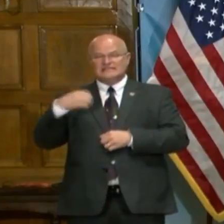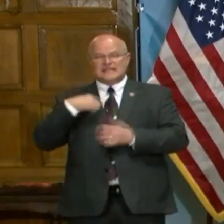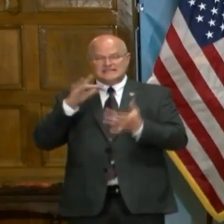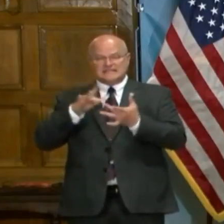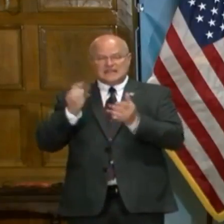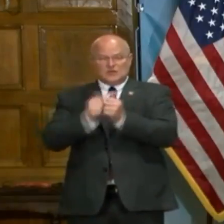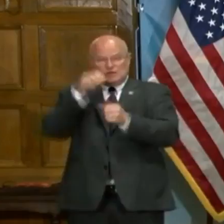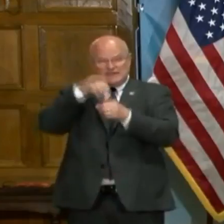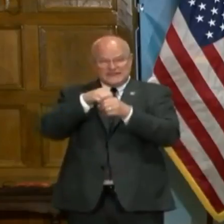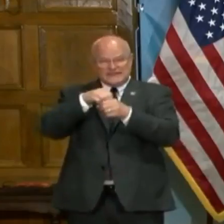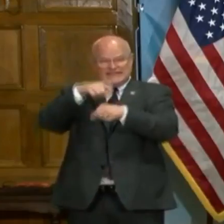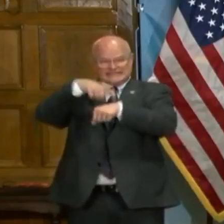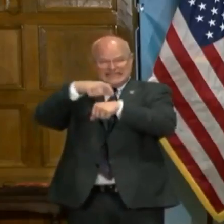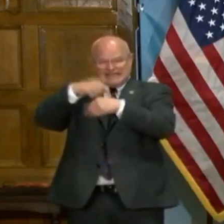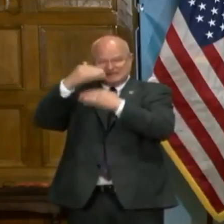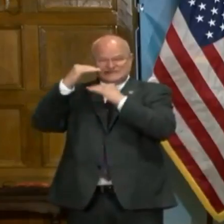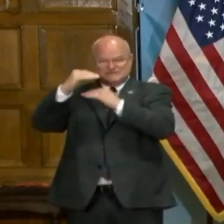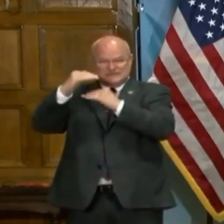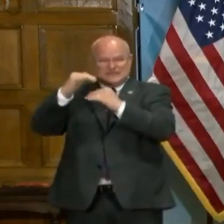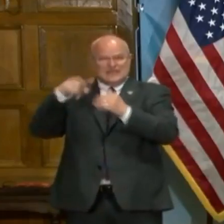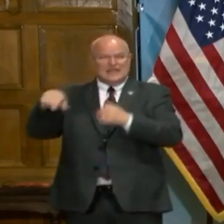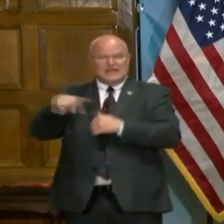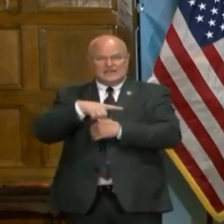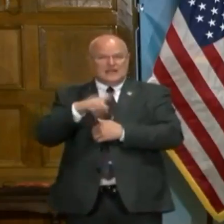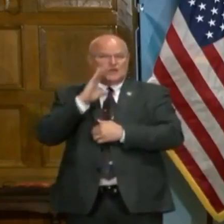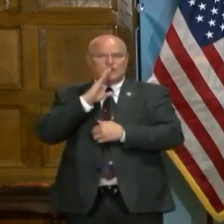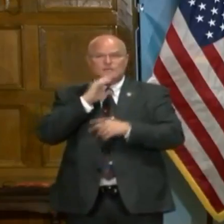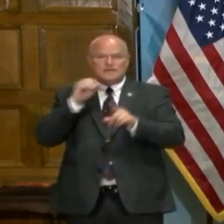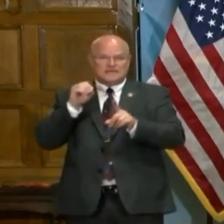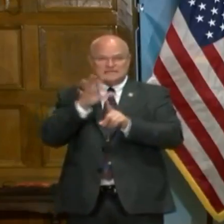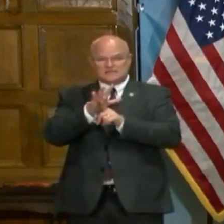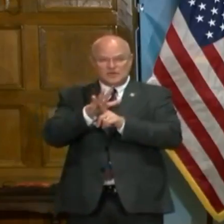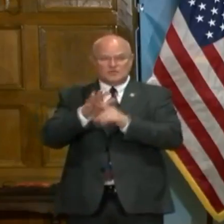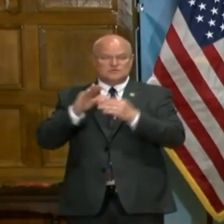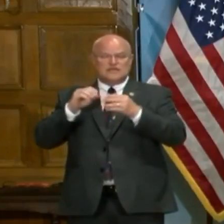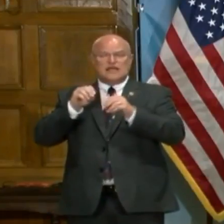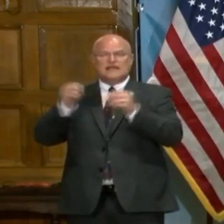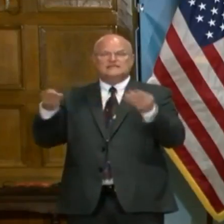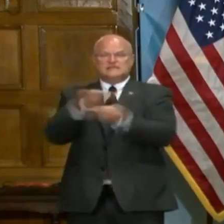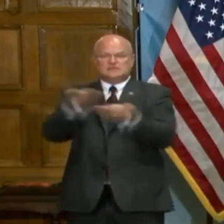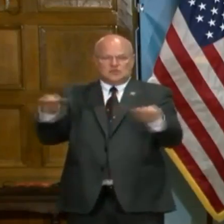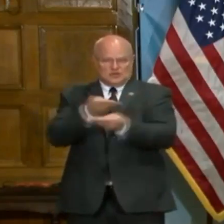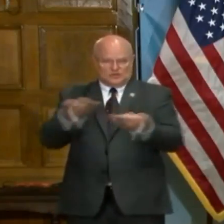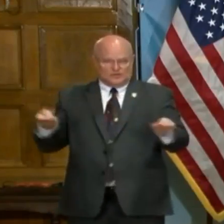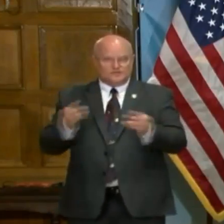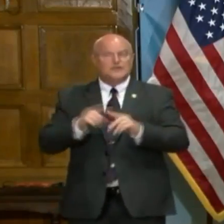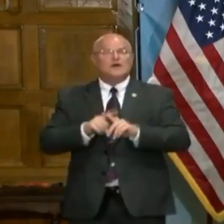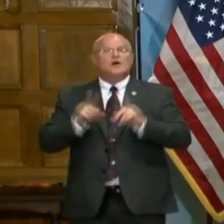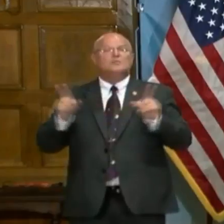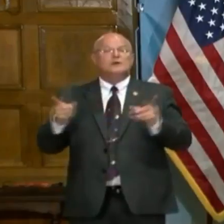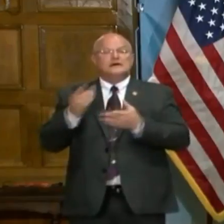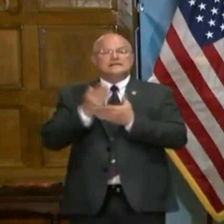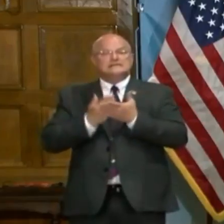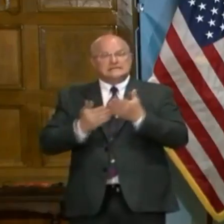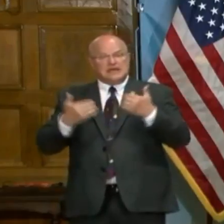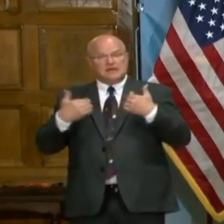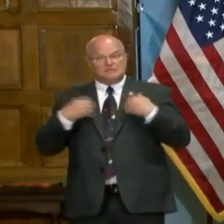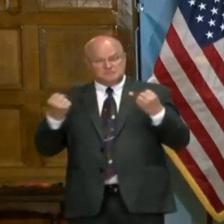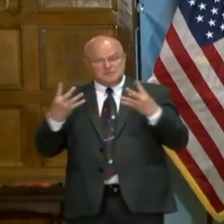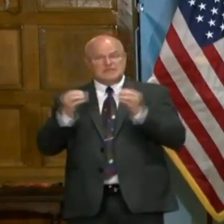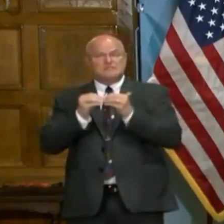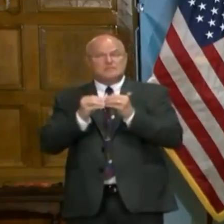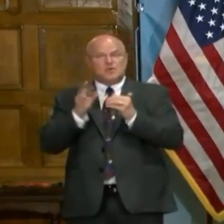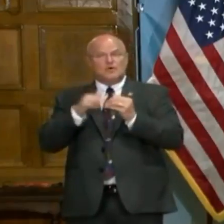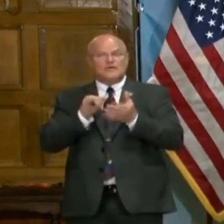contacts within the window of time in which they would have been communicable. And some have many more